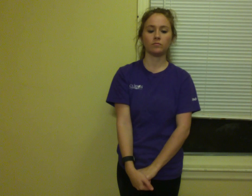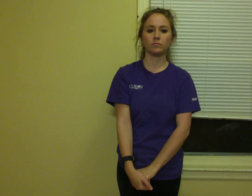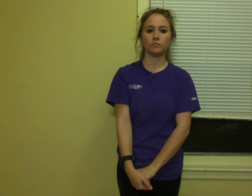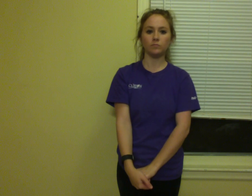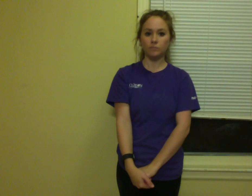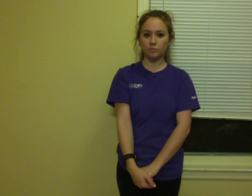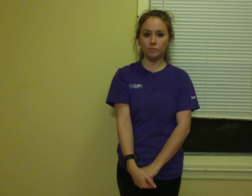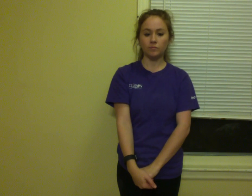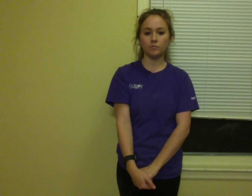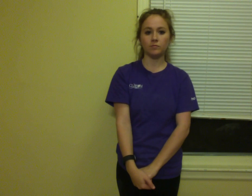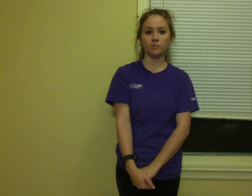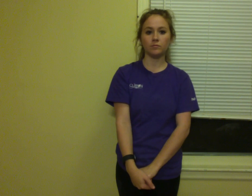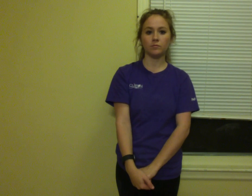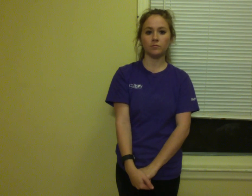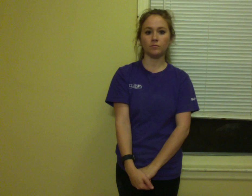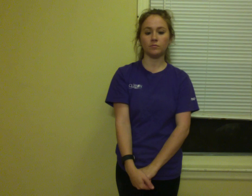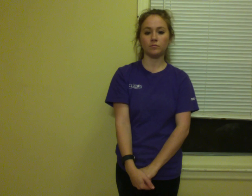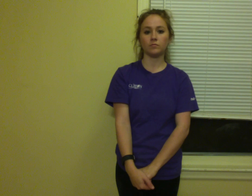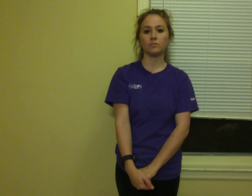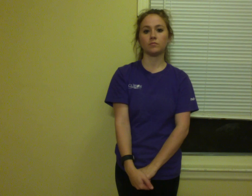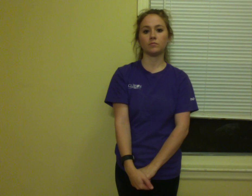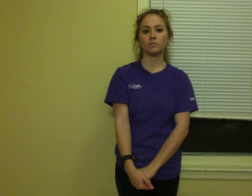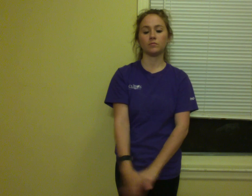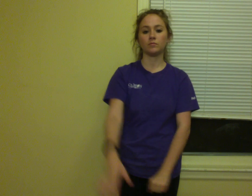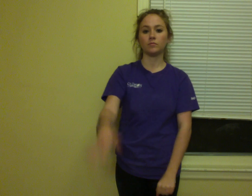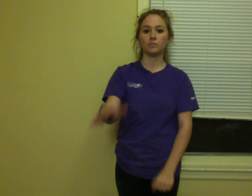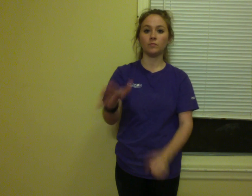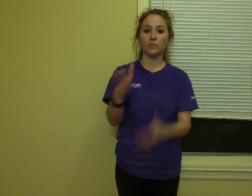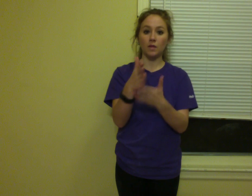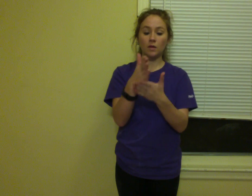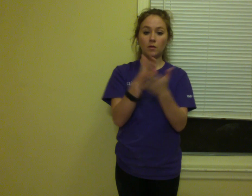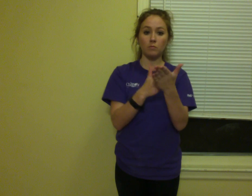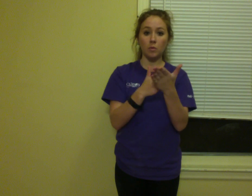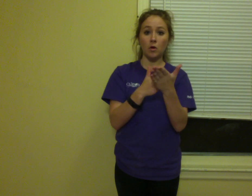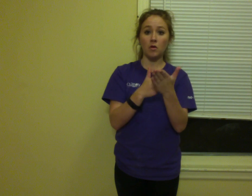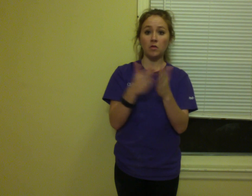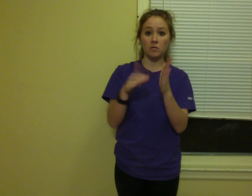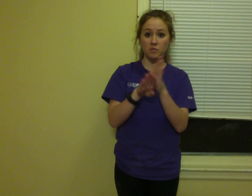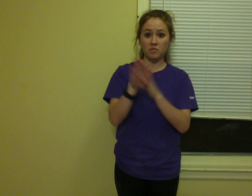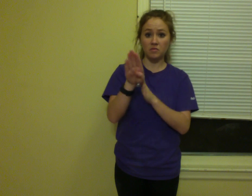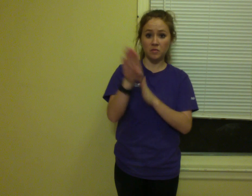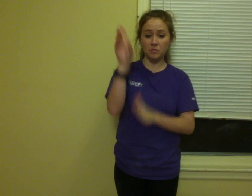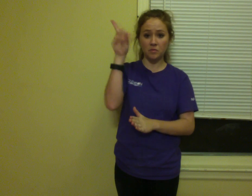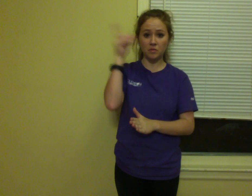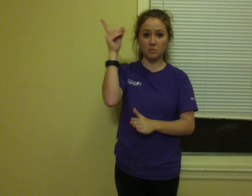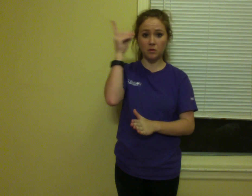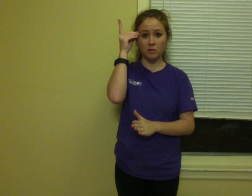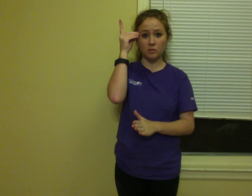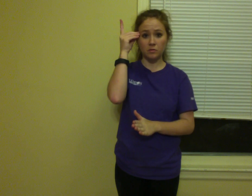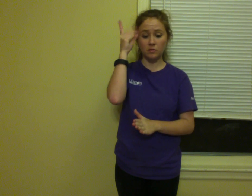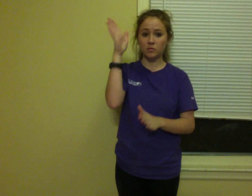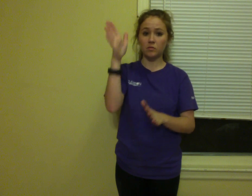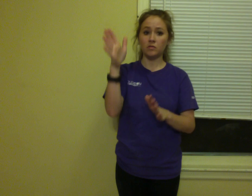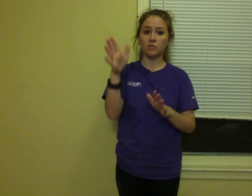into independent farms as one part of the development of democracy. This creation of better economic